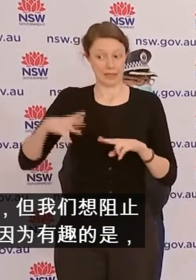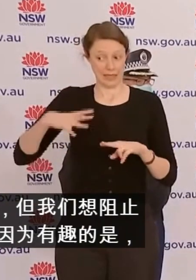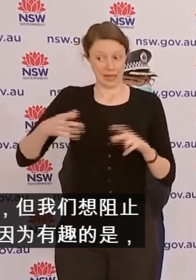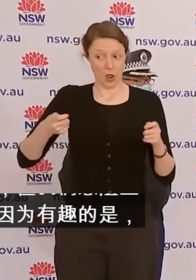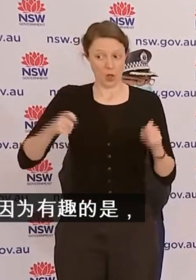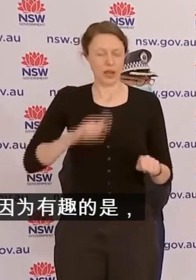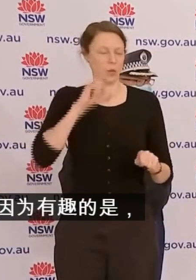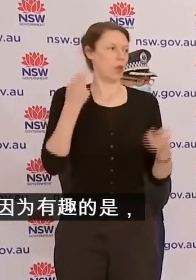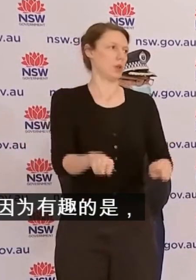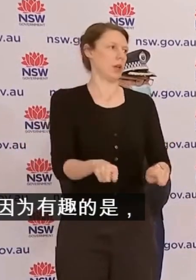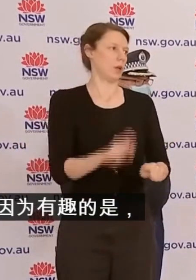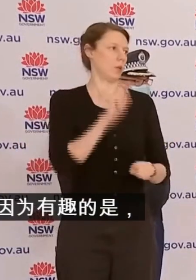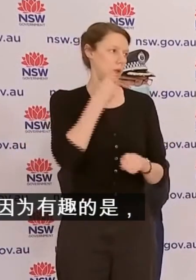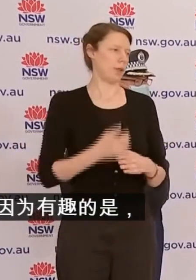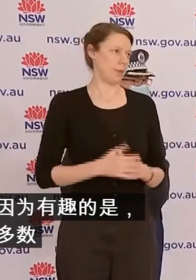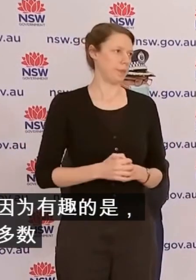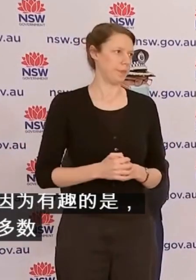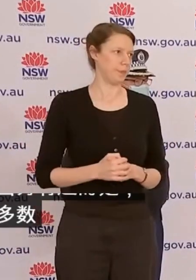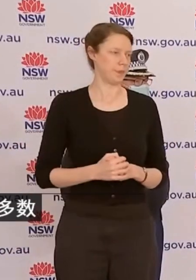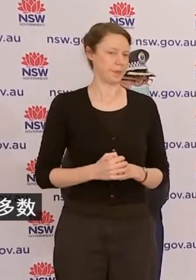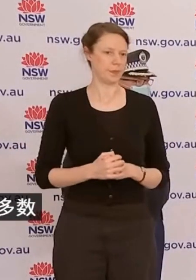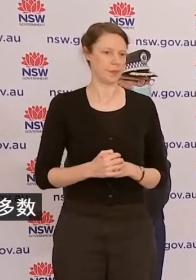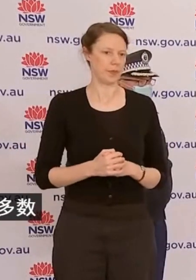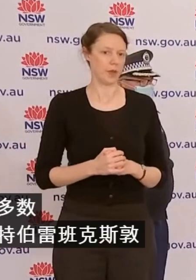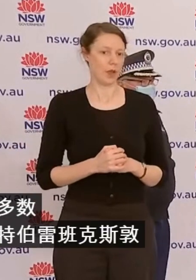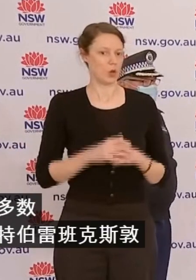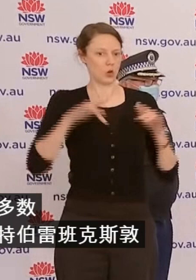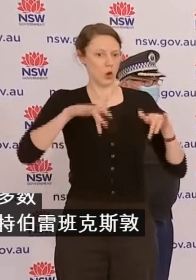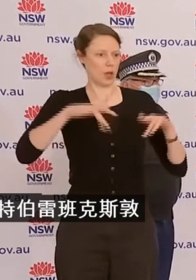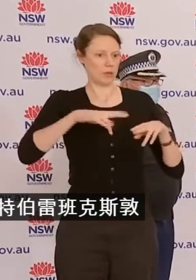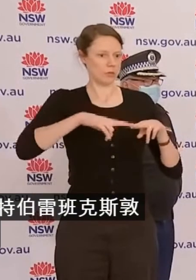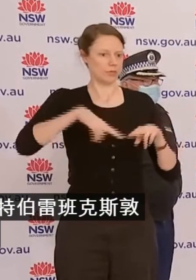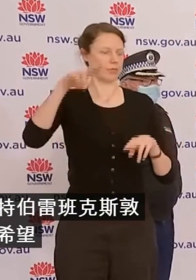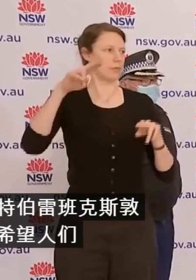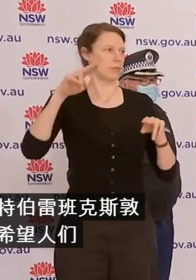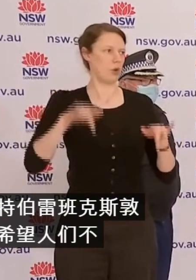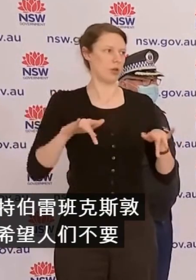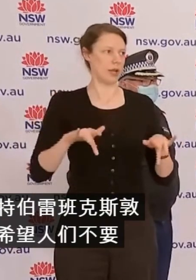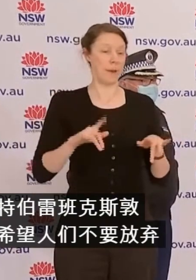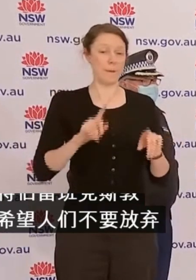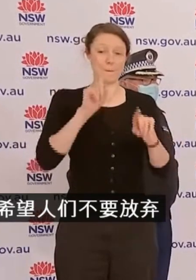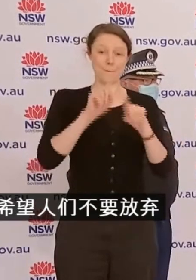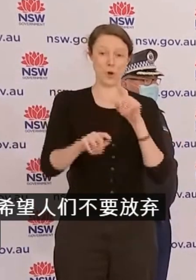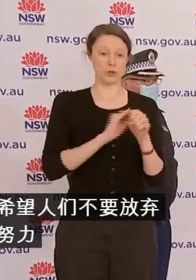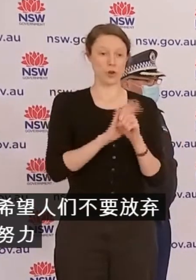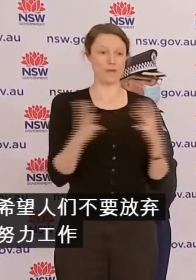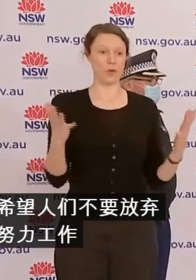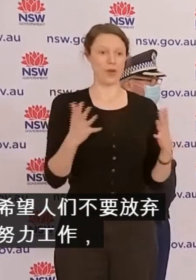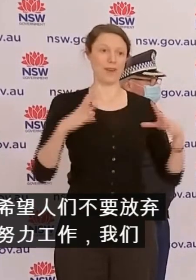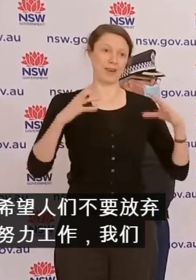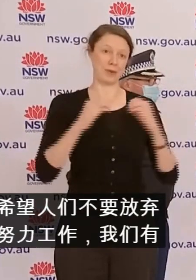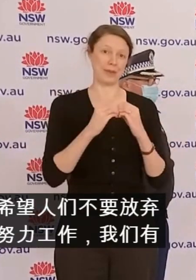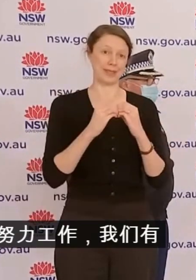interestingly, whilst again the most number of cases are coming out of Canterbury Bankstown, and we just want people not to give up there and to keep working